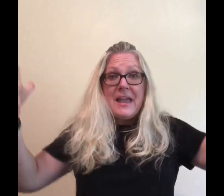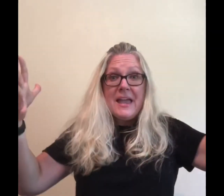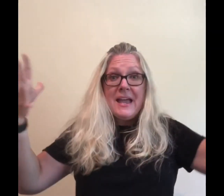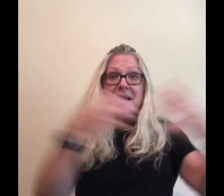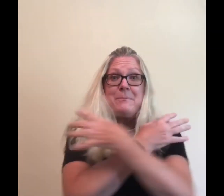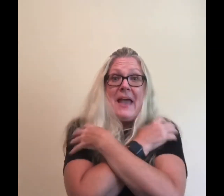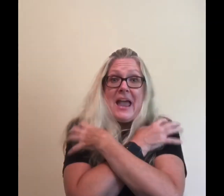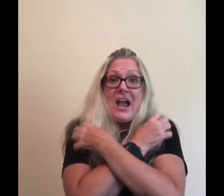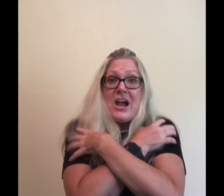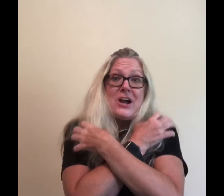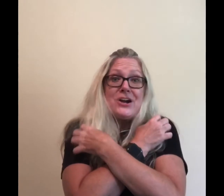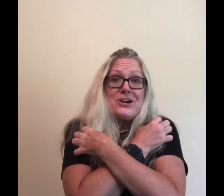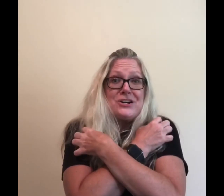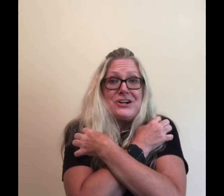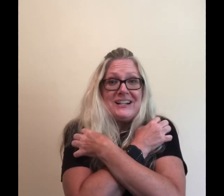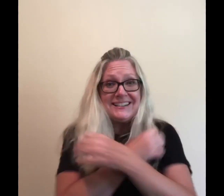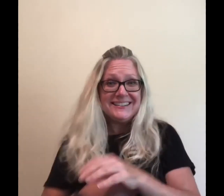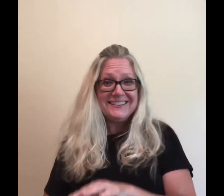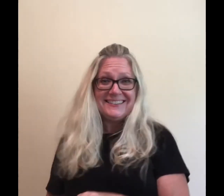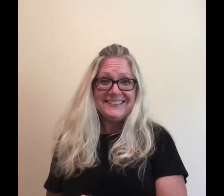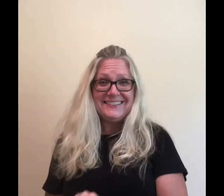Big bear!